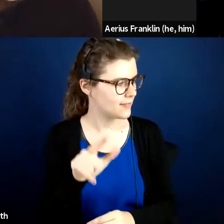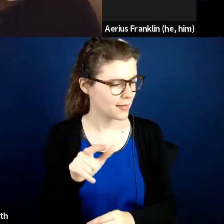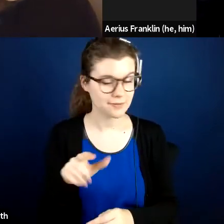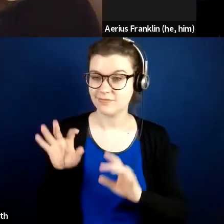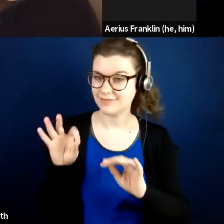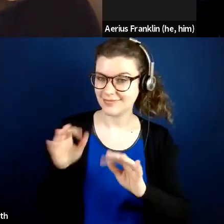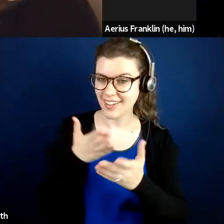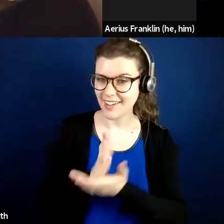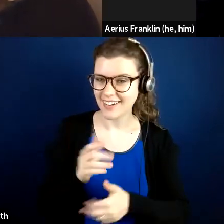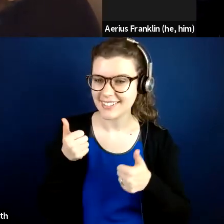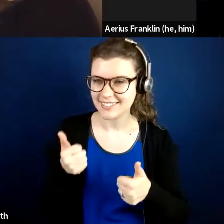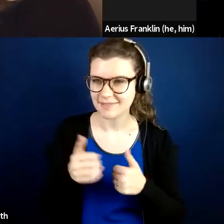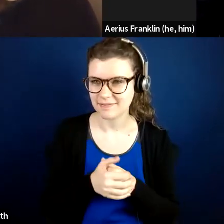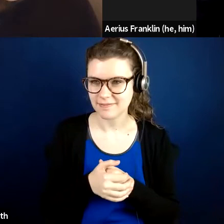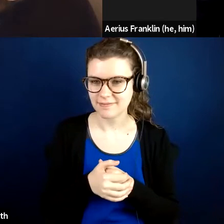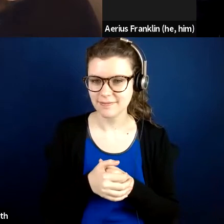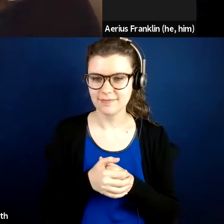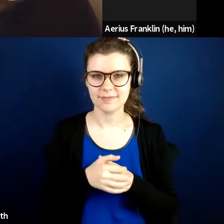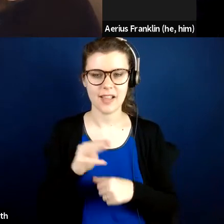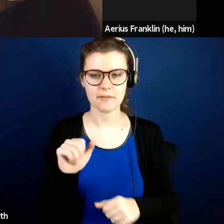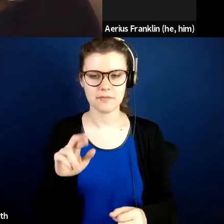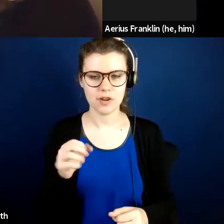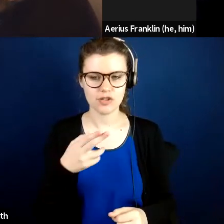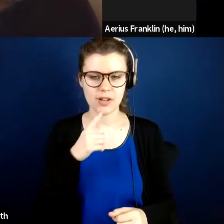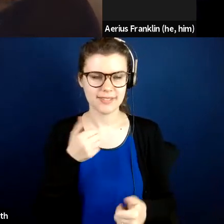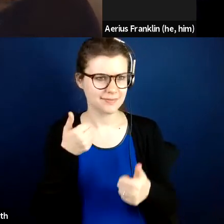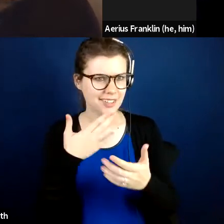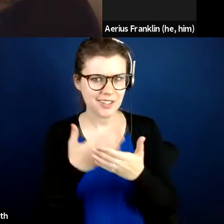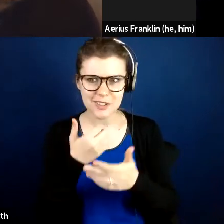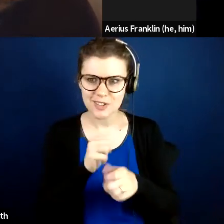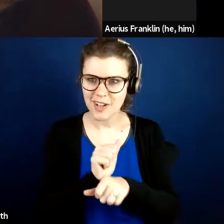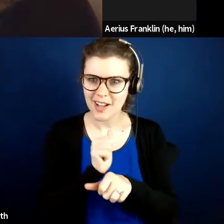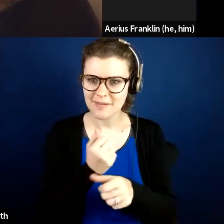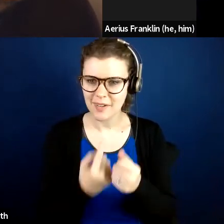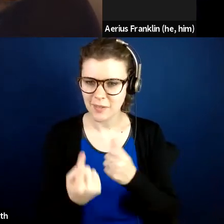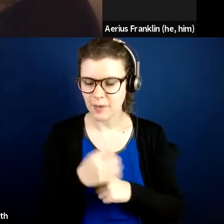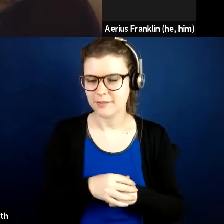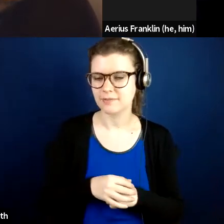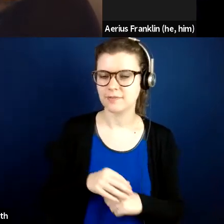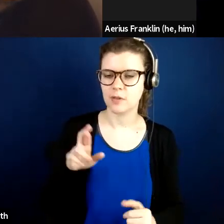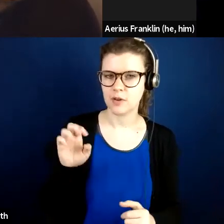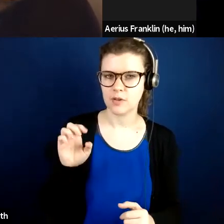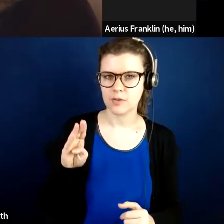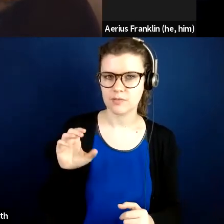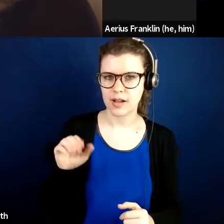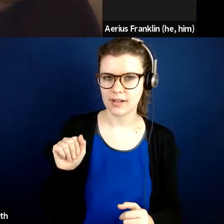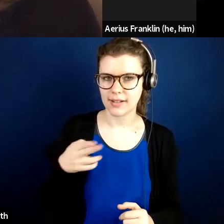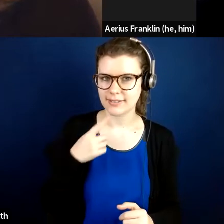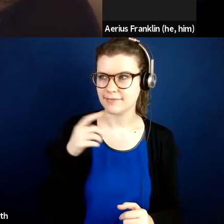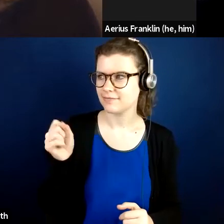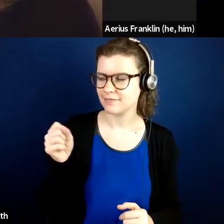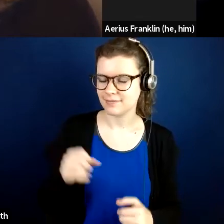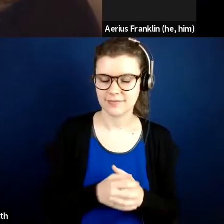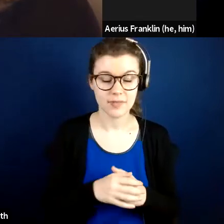righty. Great job, guys. Yeah. So As we go into our